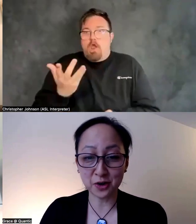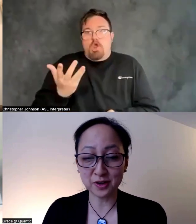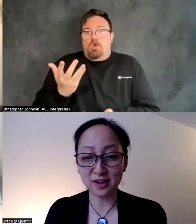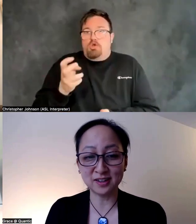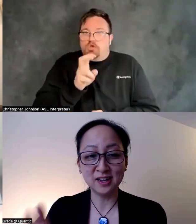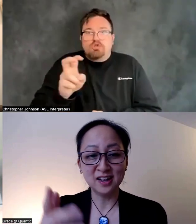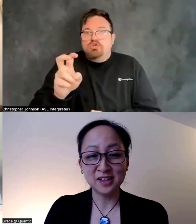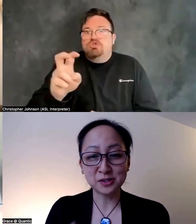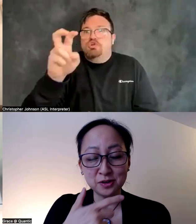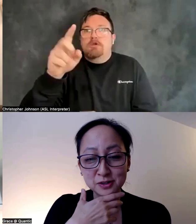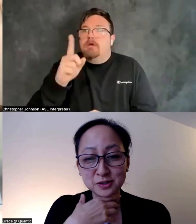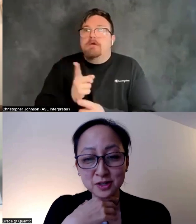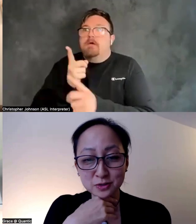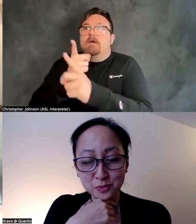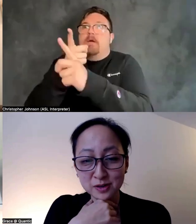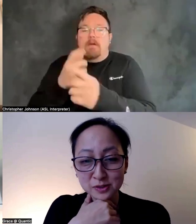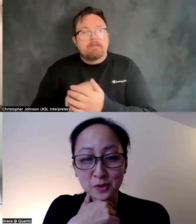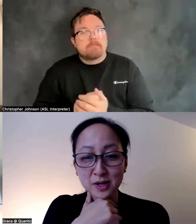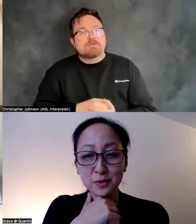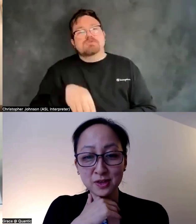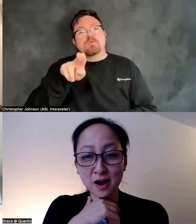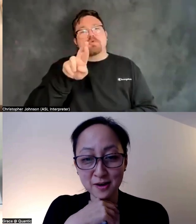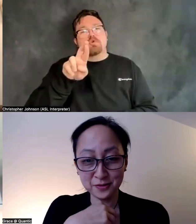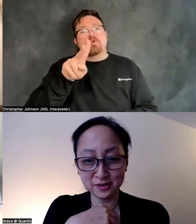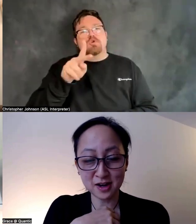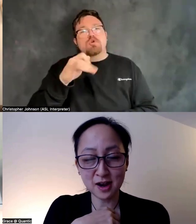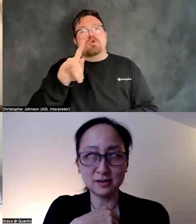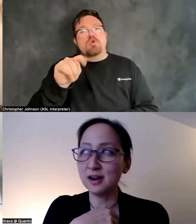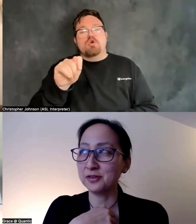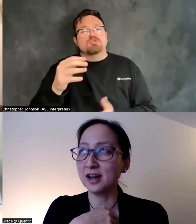that you're going on. So Utkarsh, what's going on with